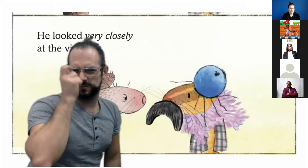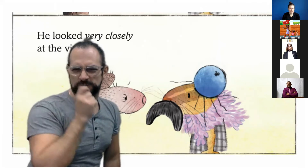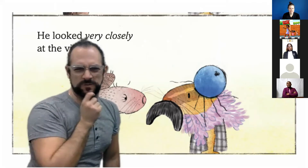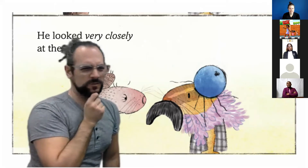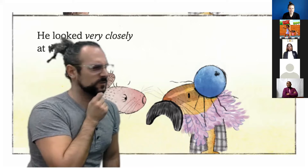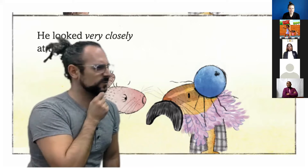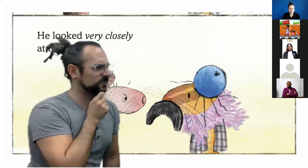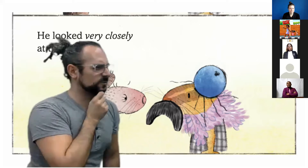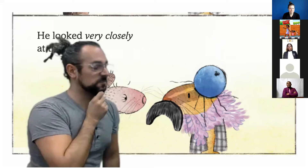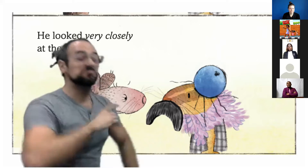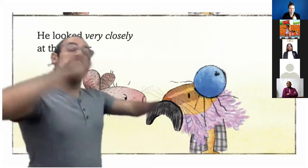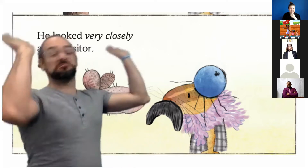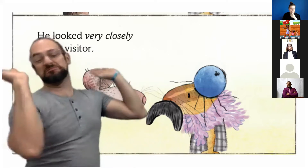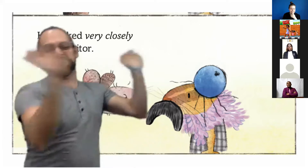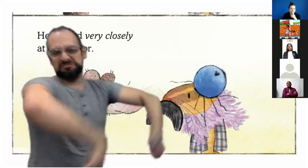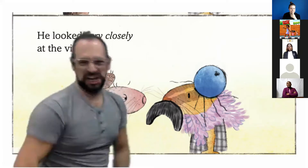Funny mustache.